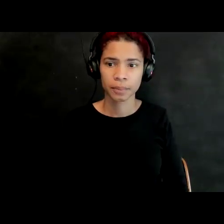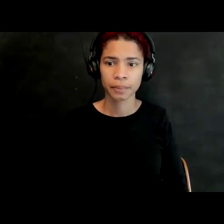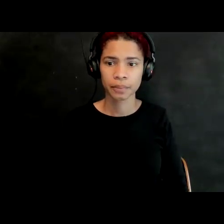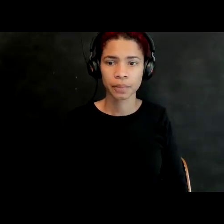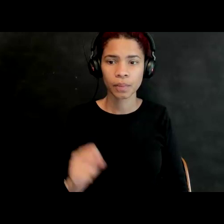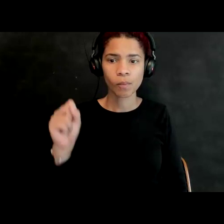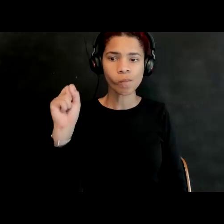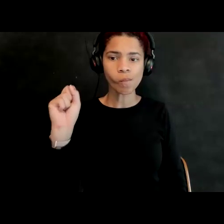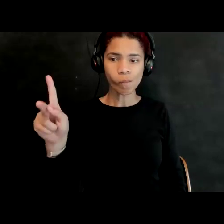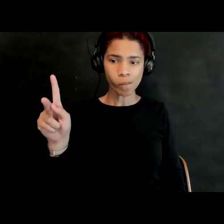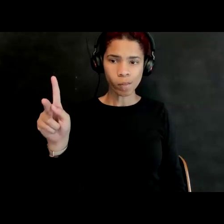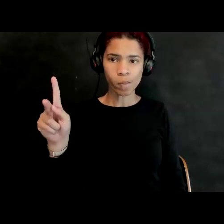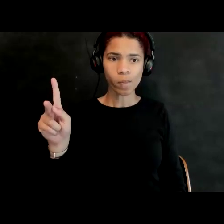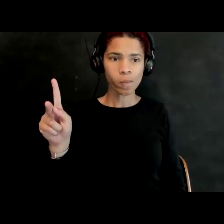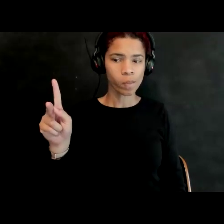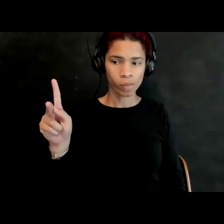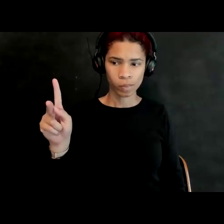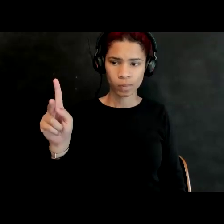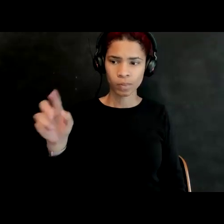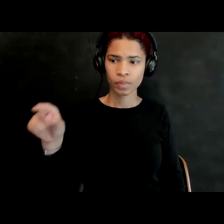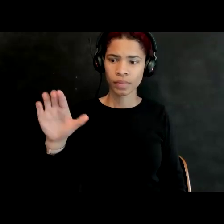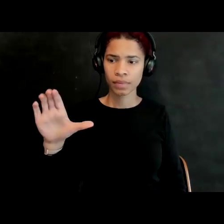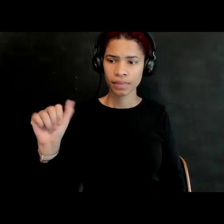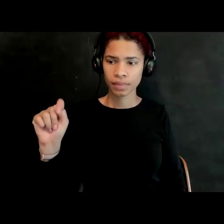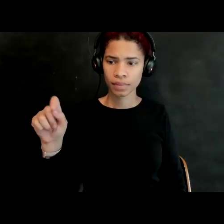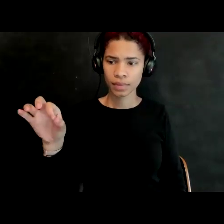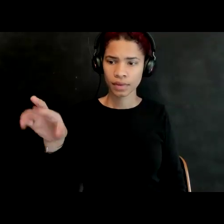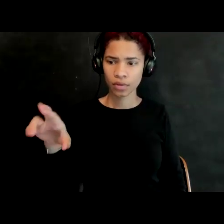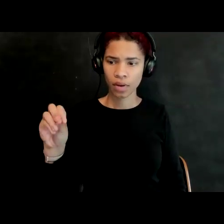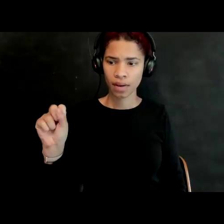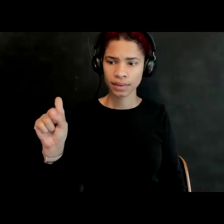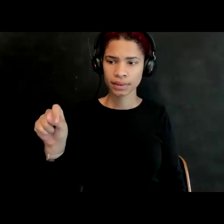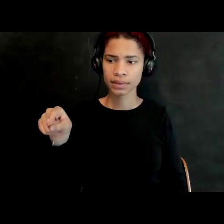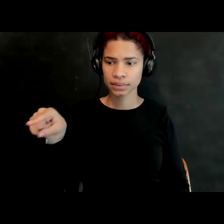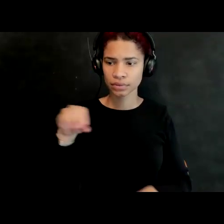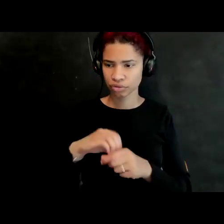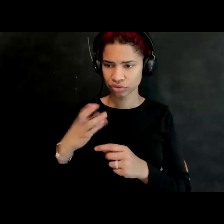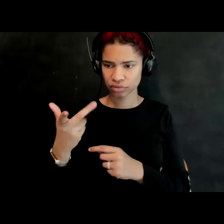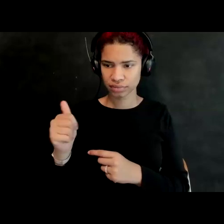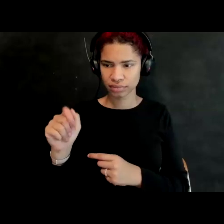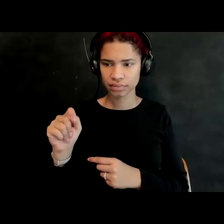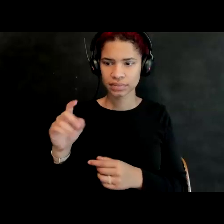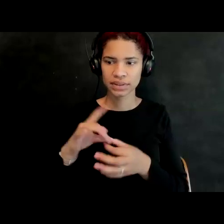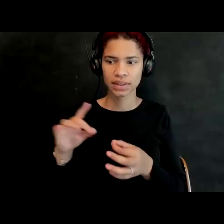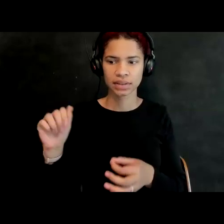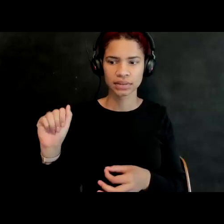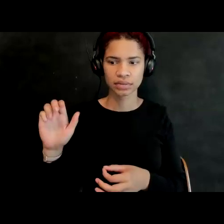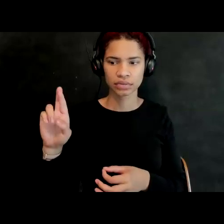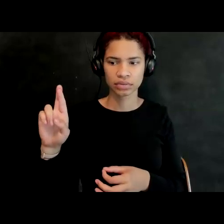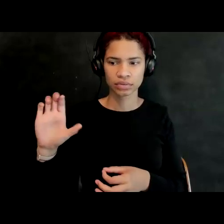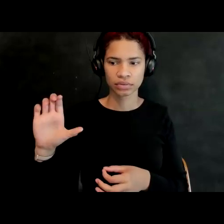Okay. Cat Frost says Archibald the painter. Thank you, Cat. Anybody else? Any other thoughts on who